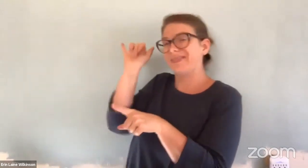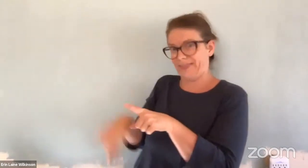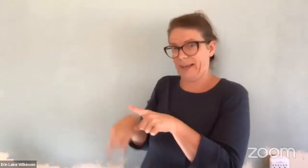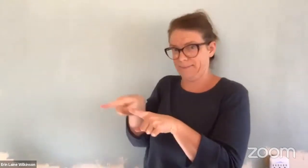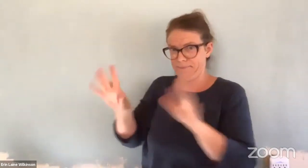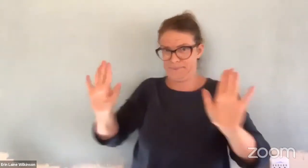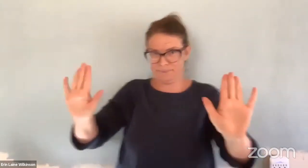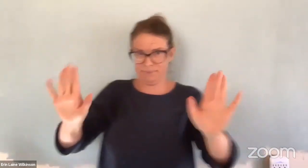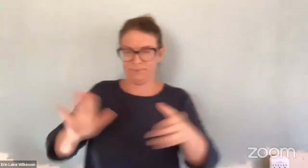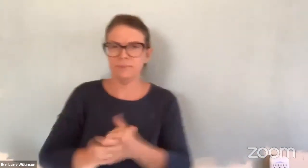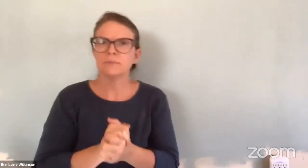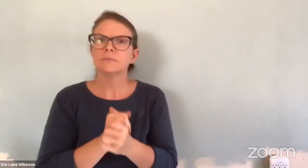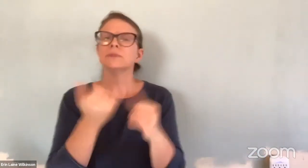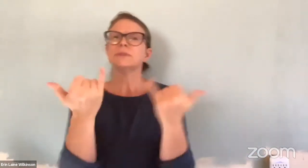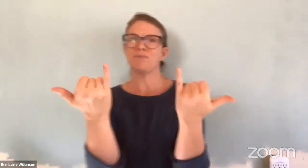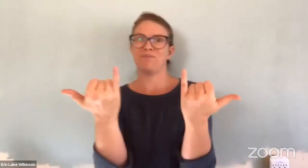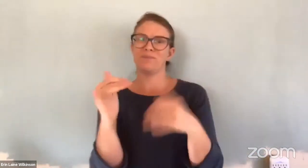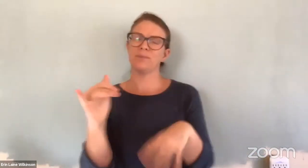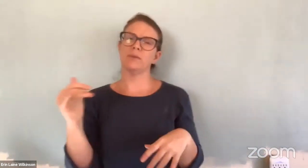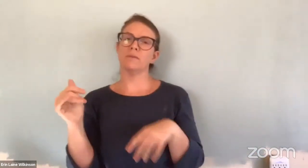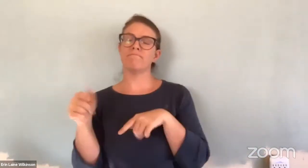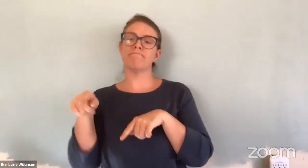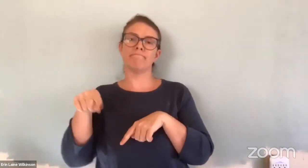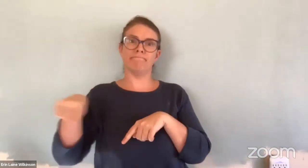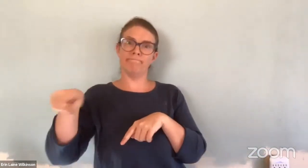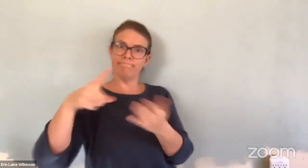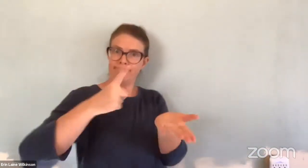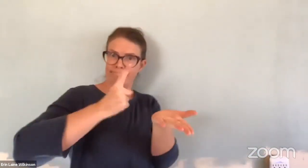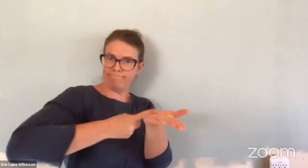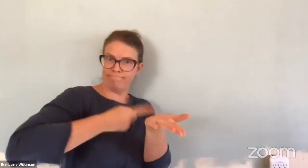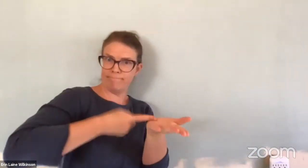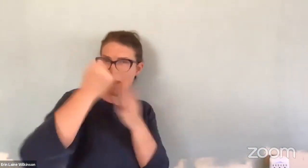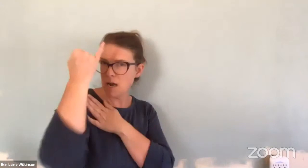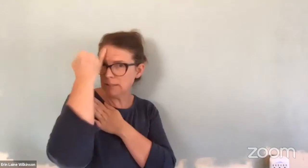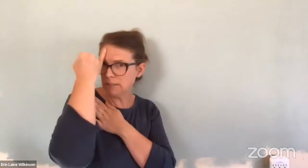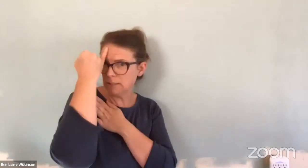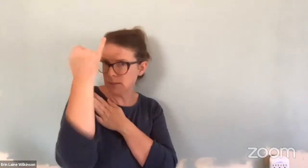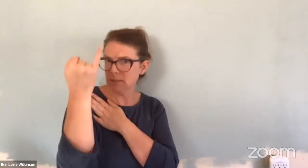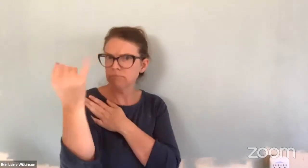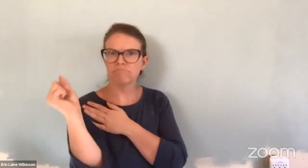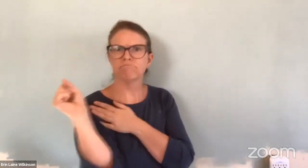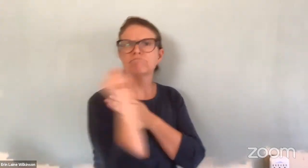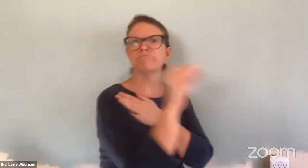is, but the impact that that has on language, I think we can see. So now,